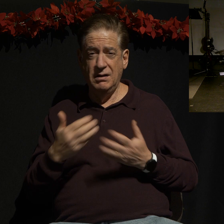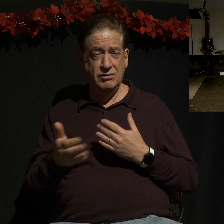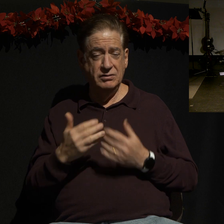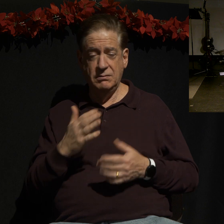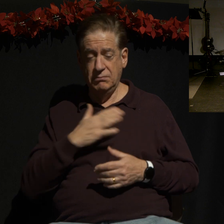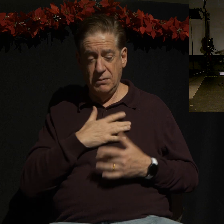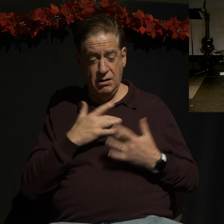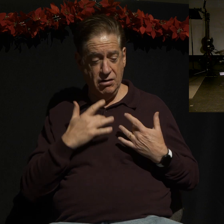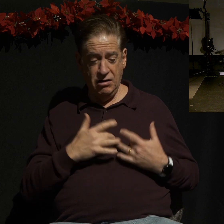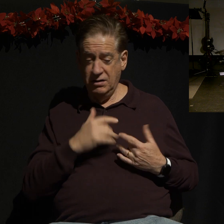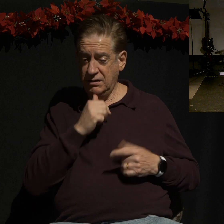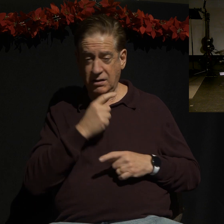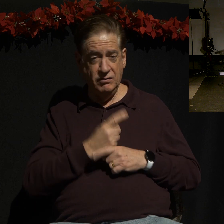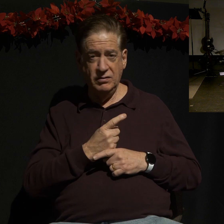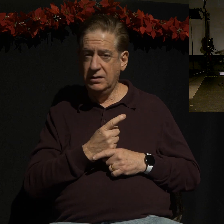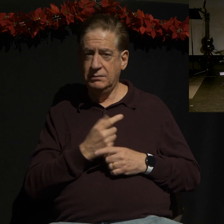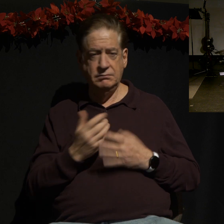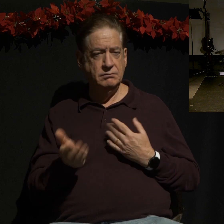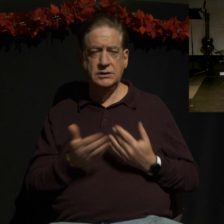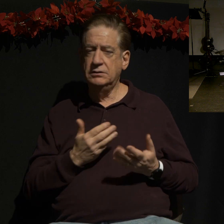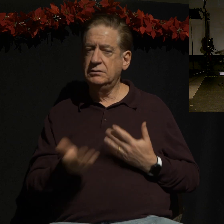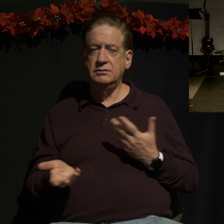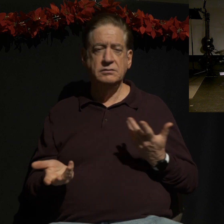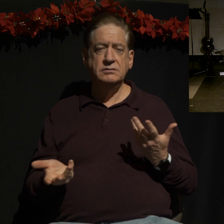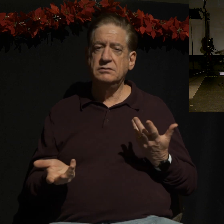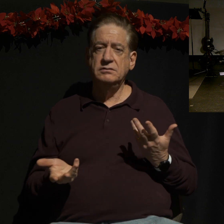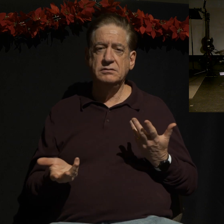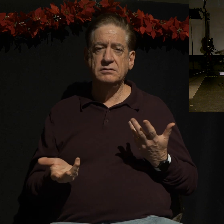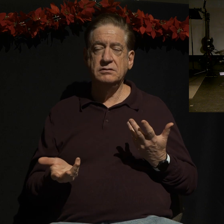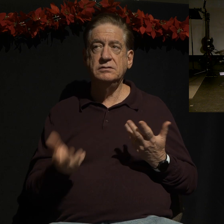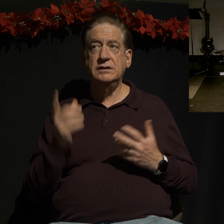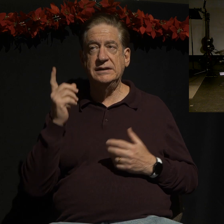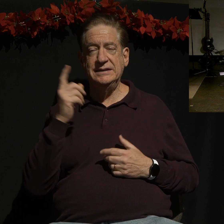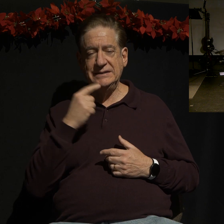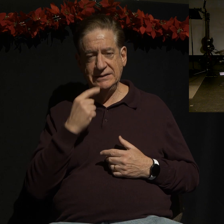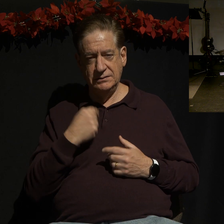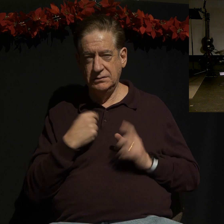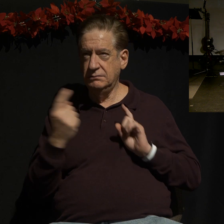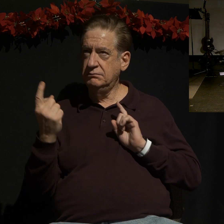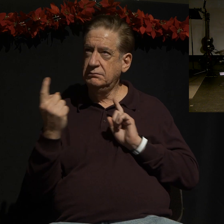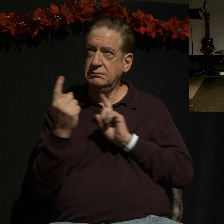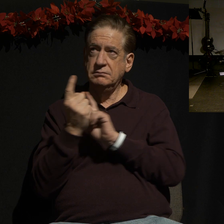my heart isn't right. And so he says, so I come